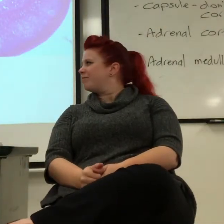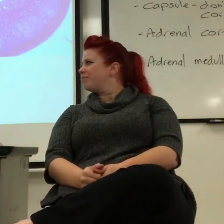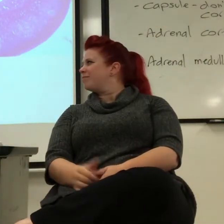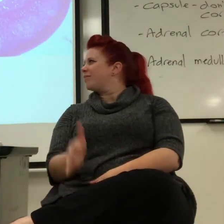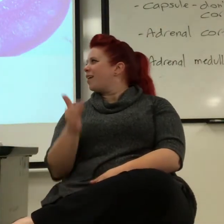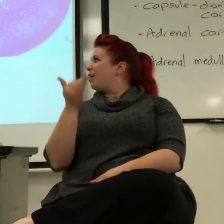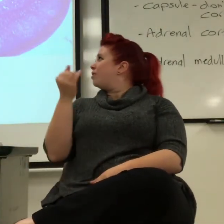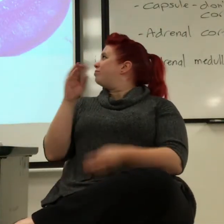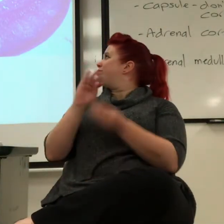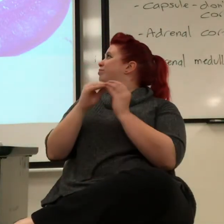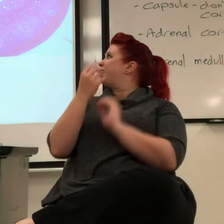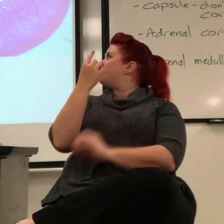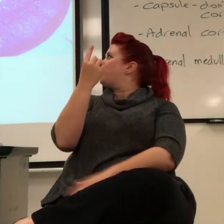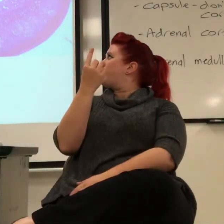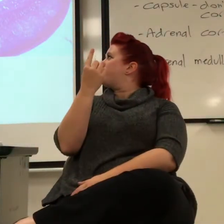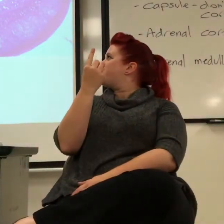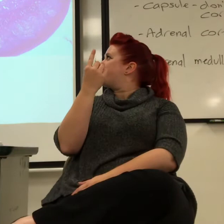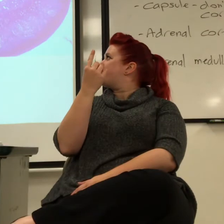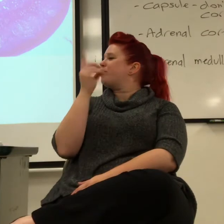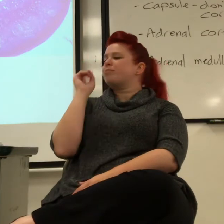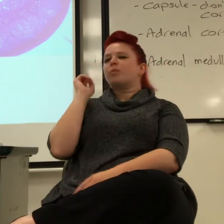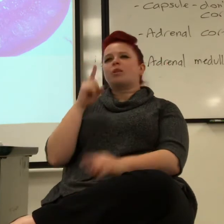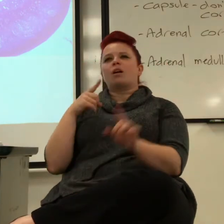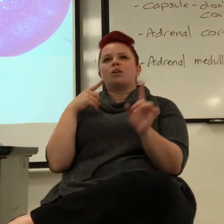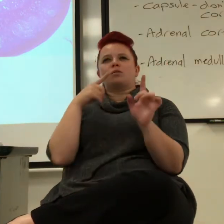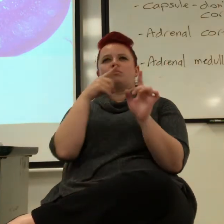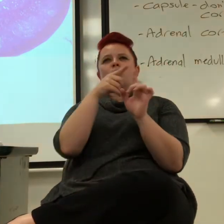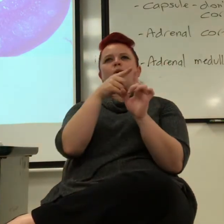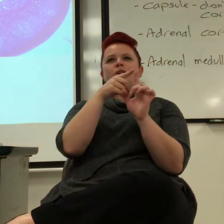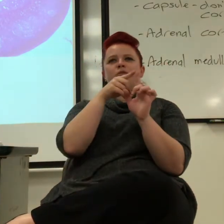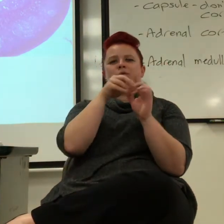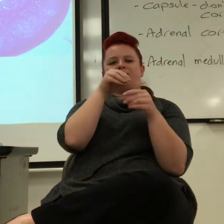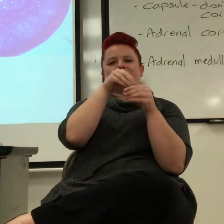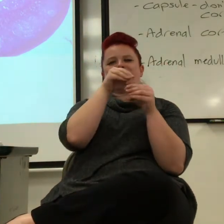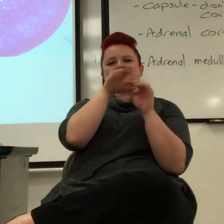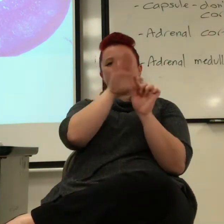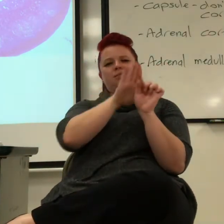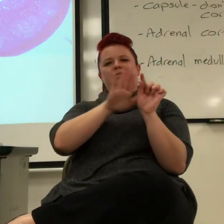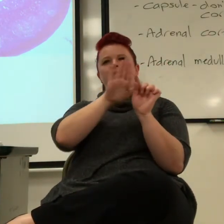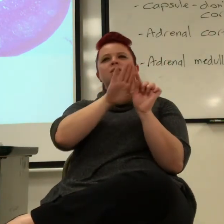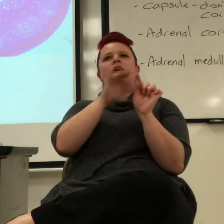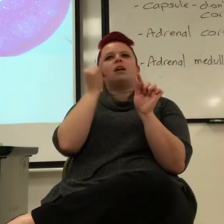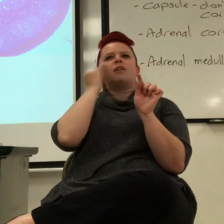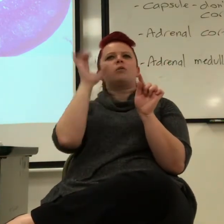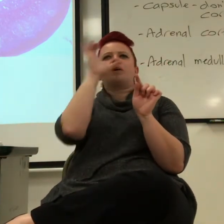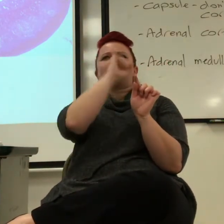right, so number one is pointing to this inner region here. If you had to guess. That's the